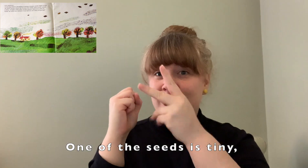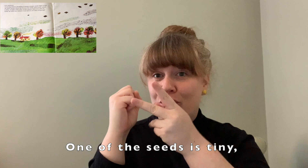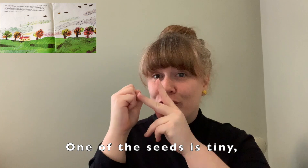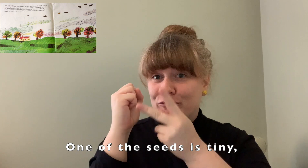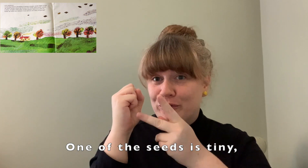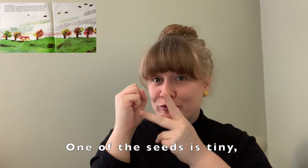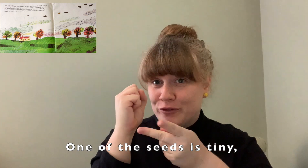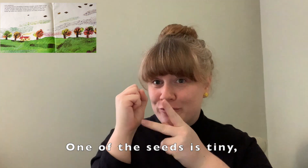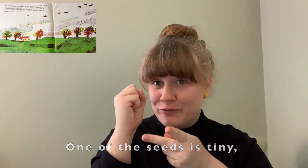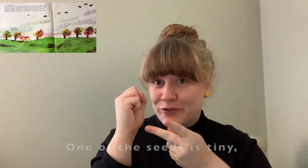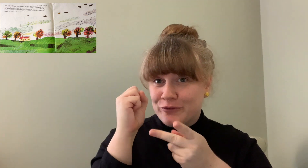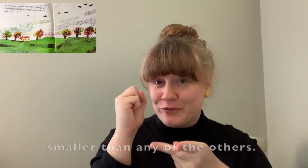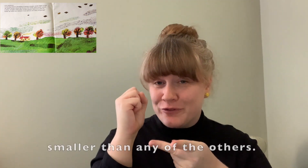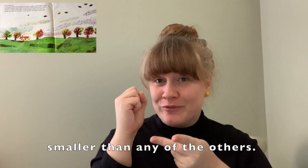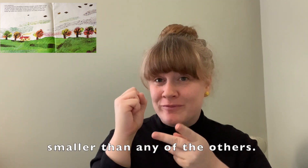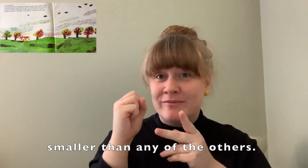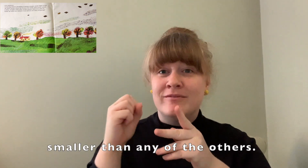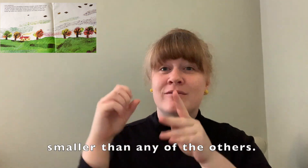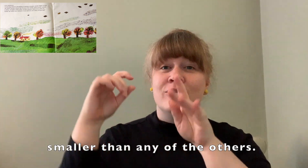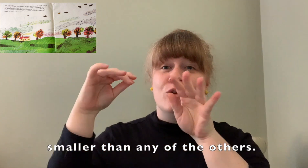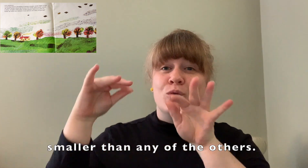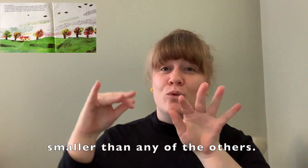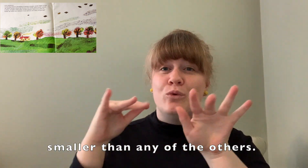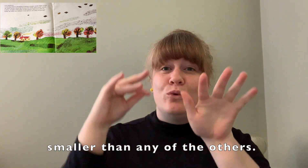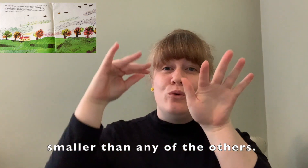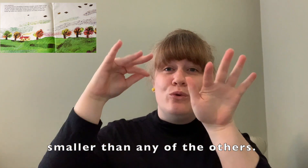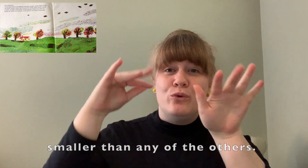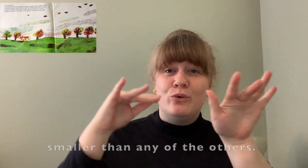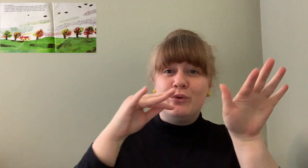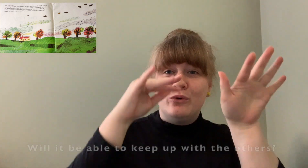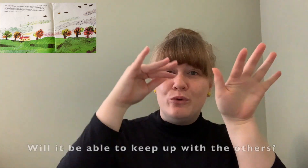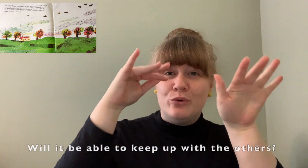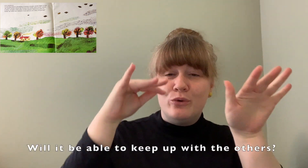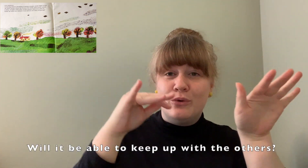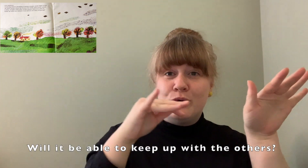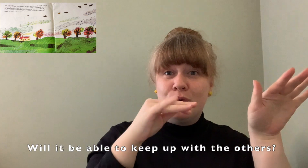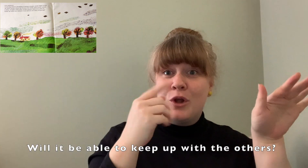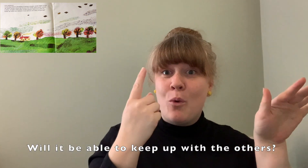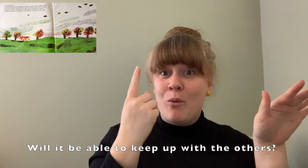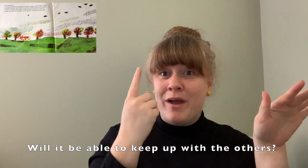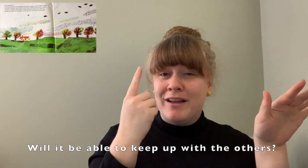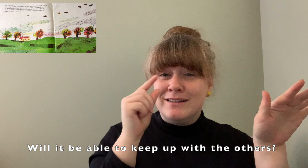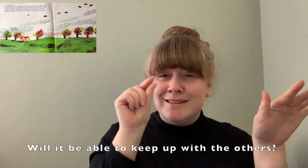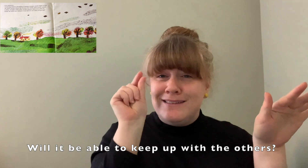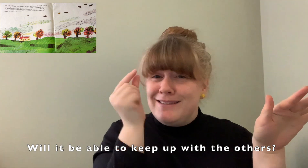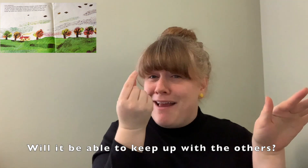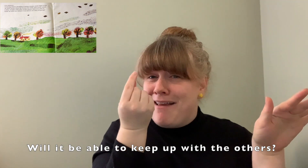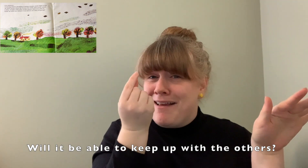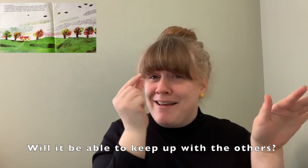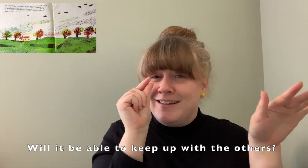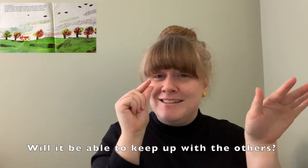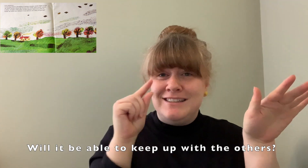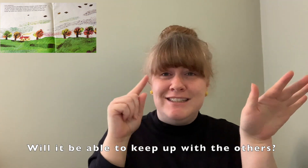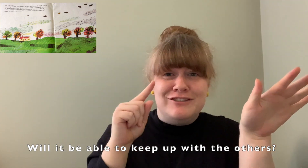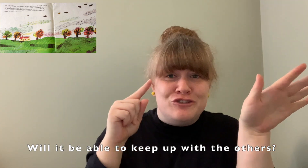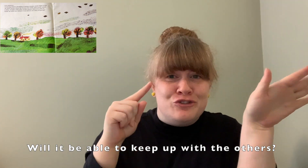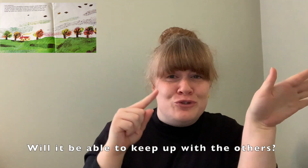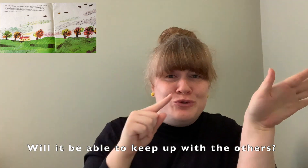seeds is tiny, smaller than any of the others. Will it be able to keep up with the others?